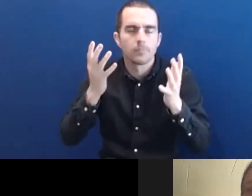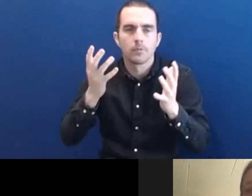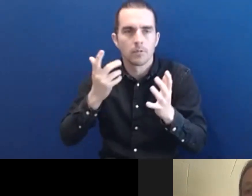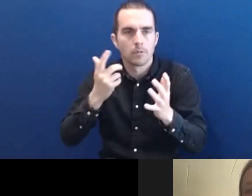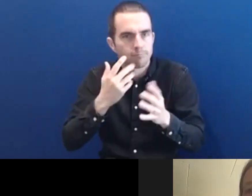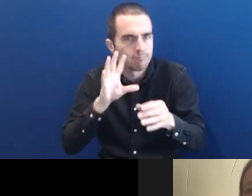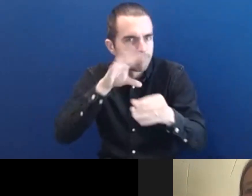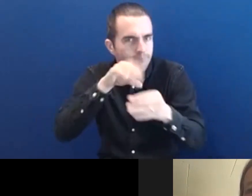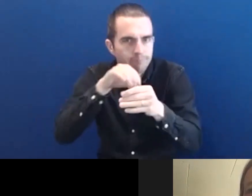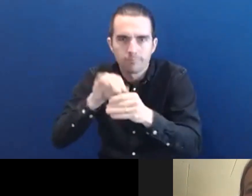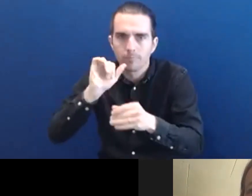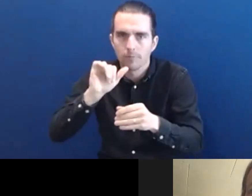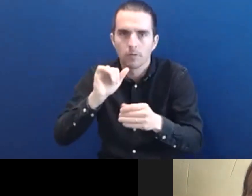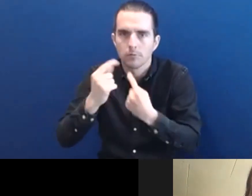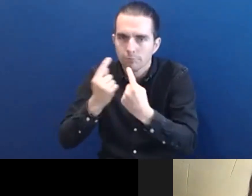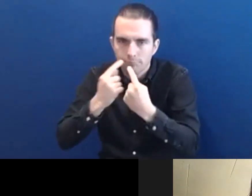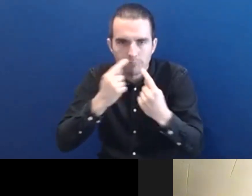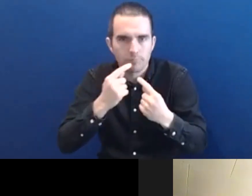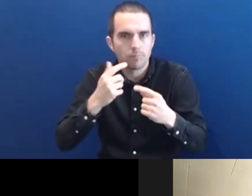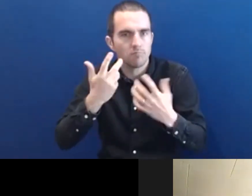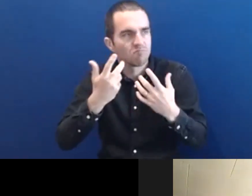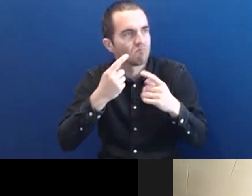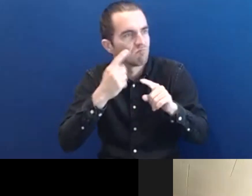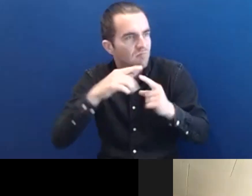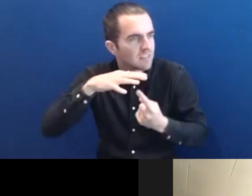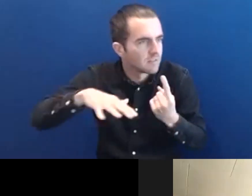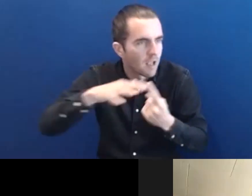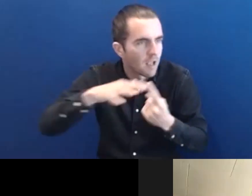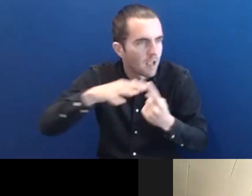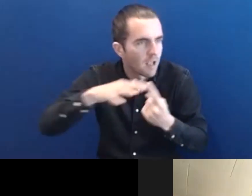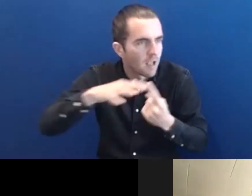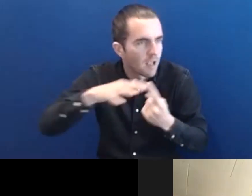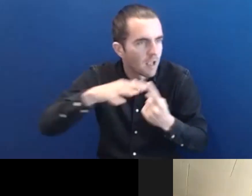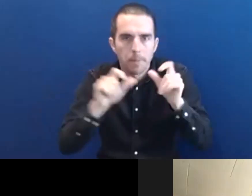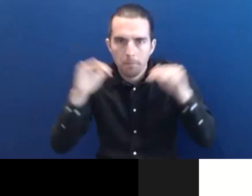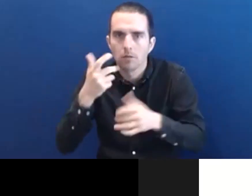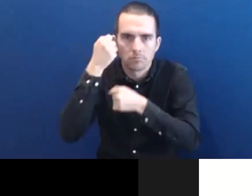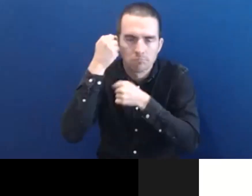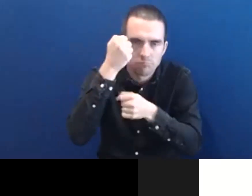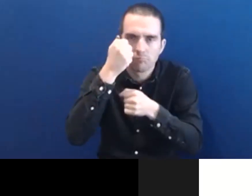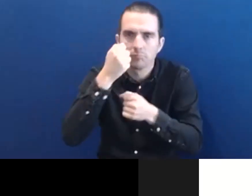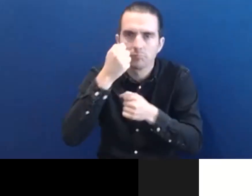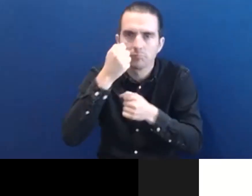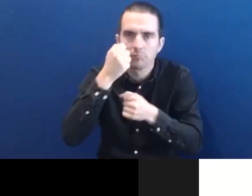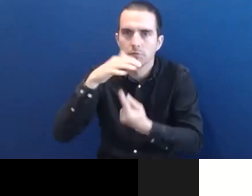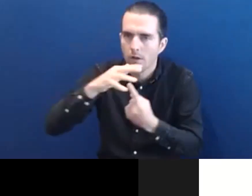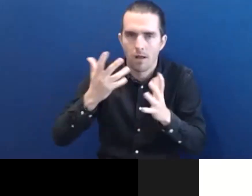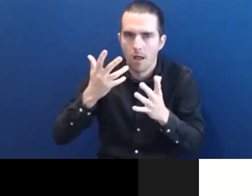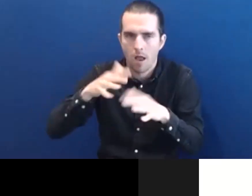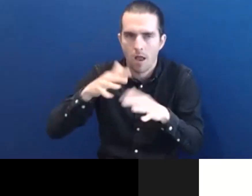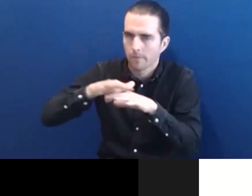to influence your government? The floor is yours, Agostino. Thank you very much for the